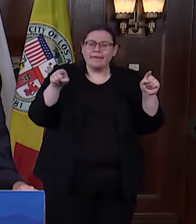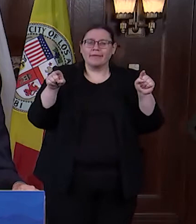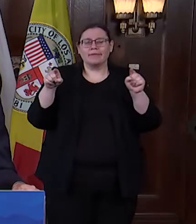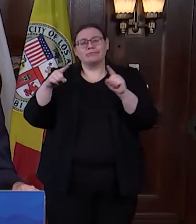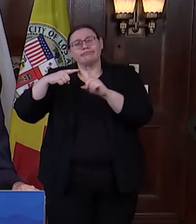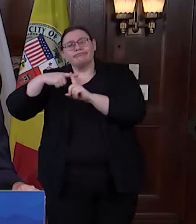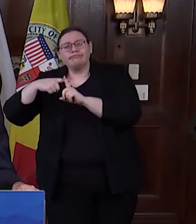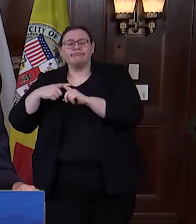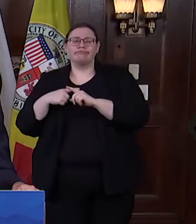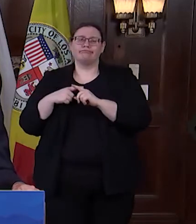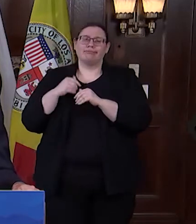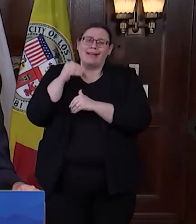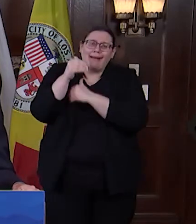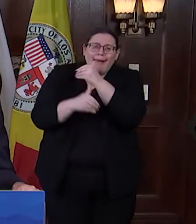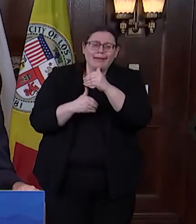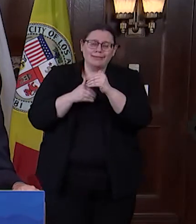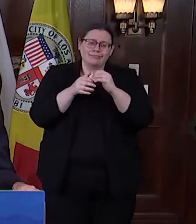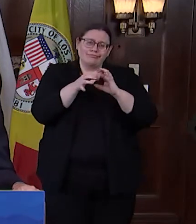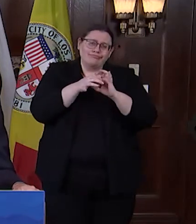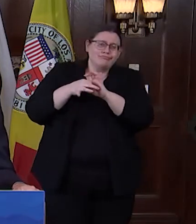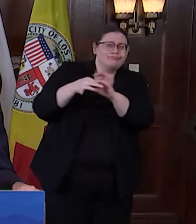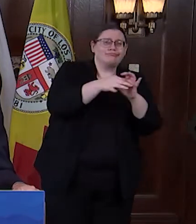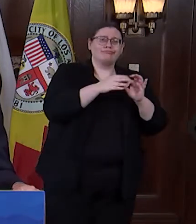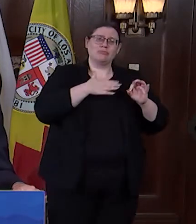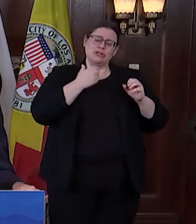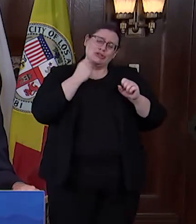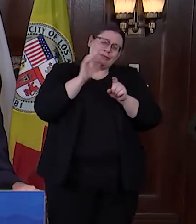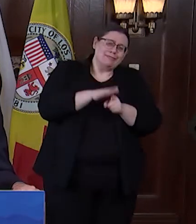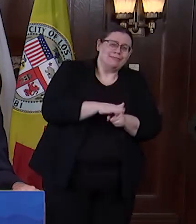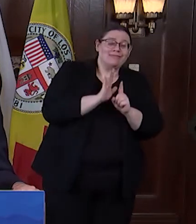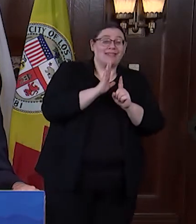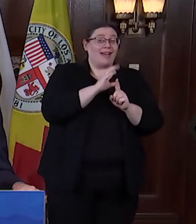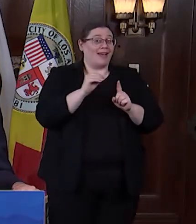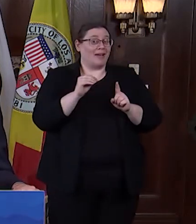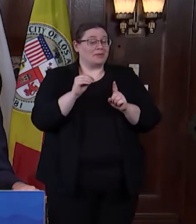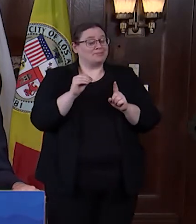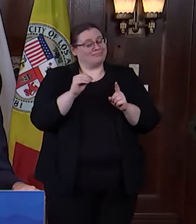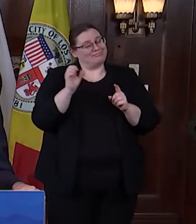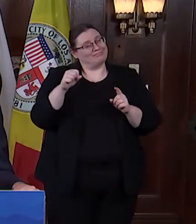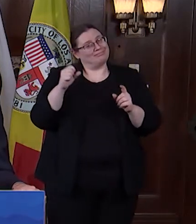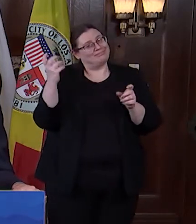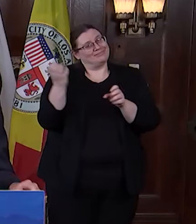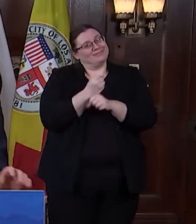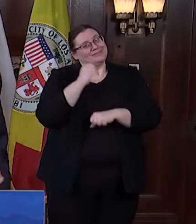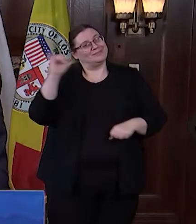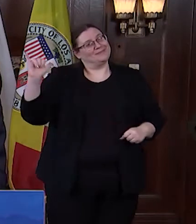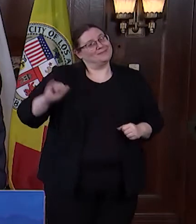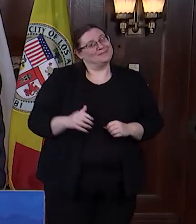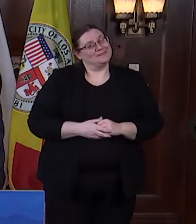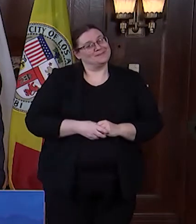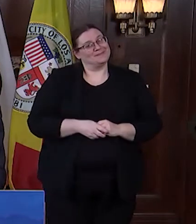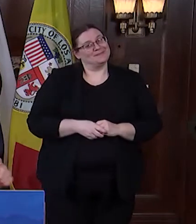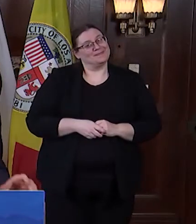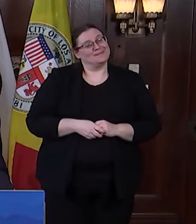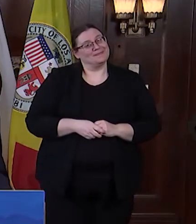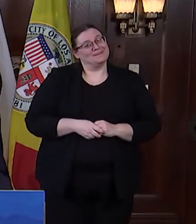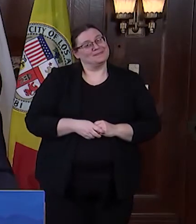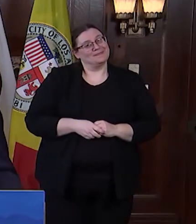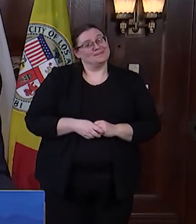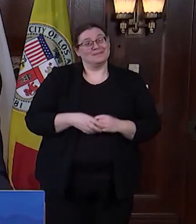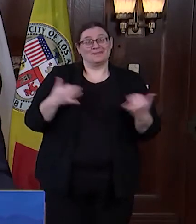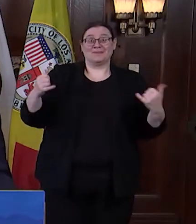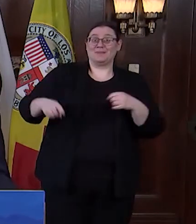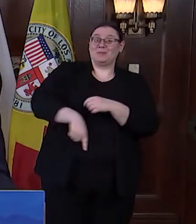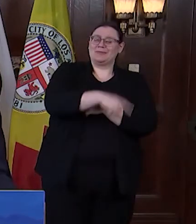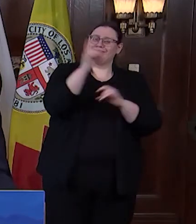of solidarity, of resilience, and yes, even of victory. This is a big